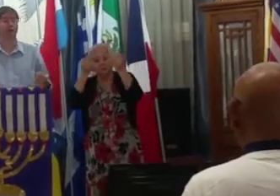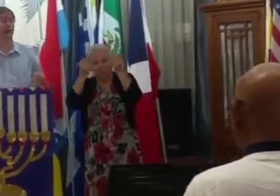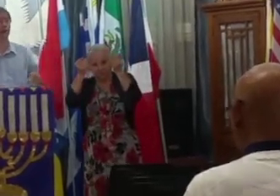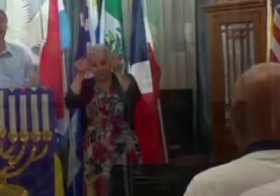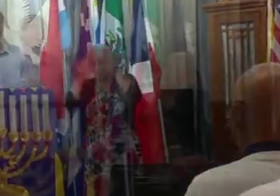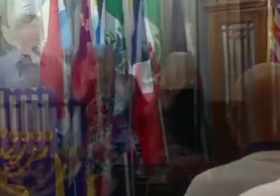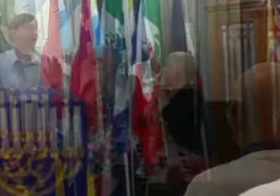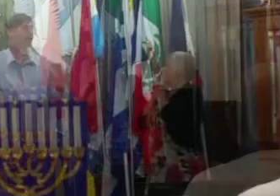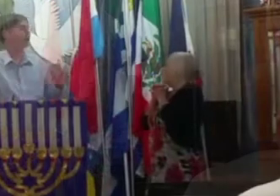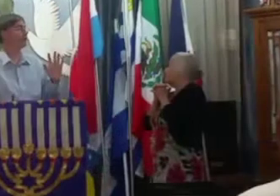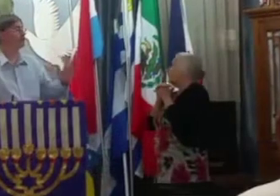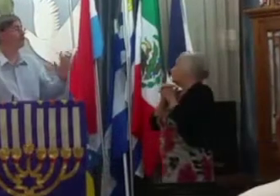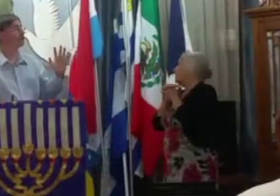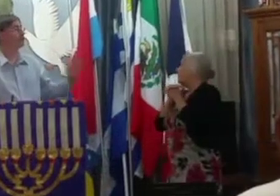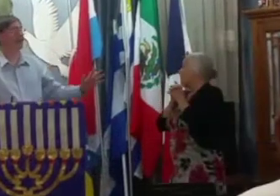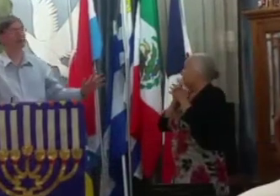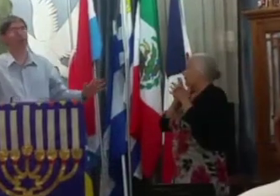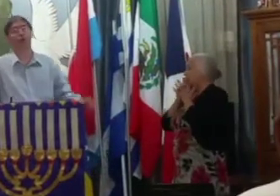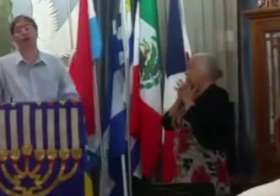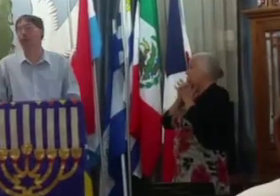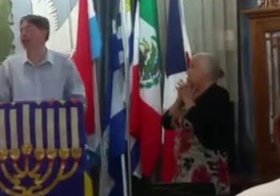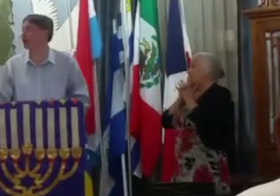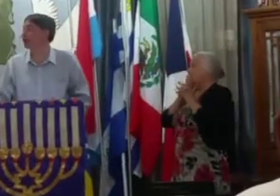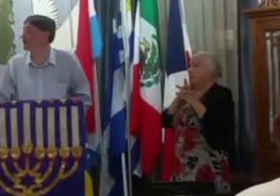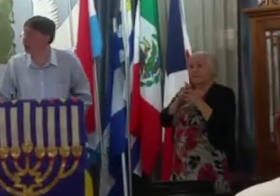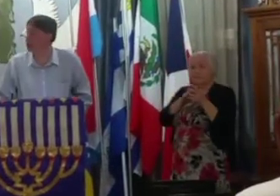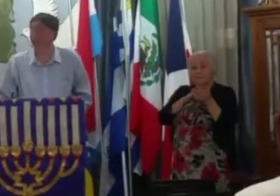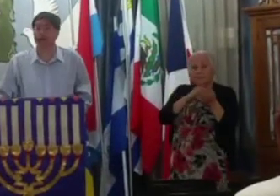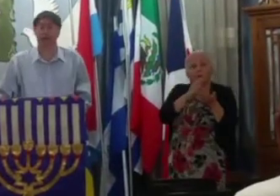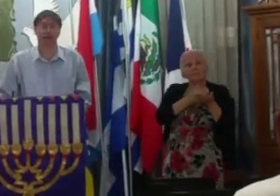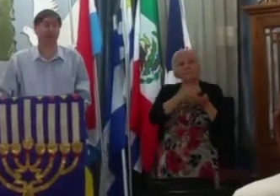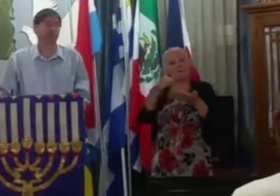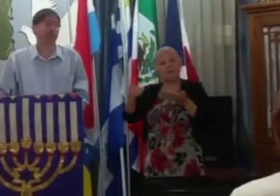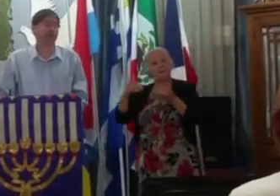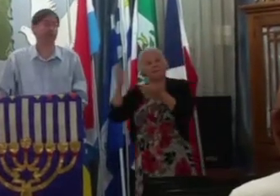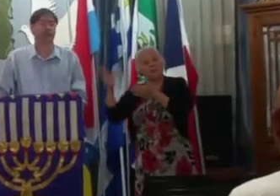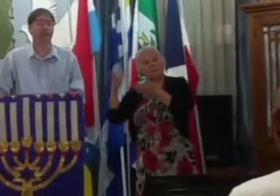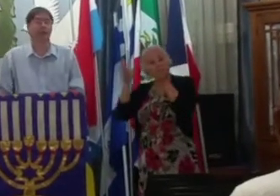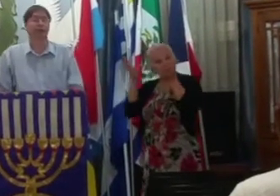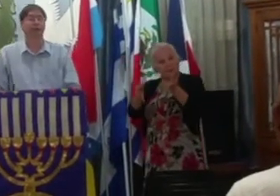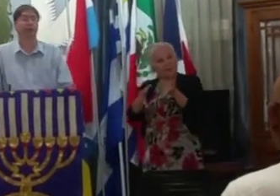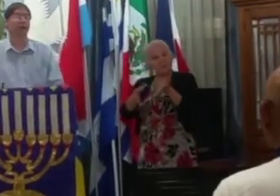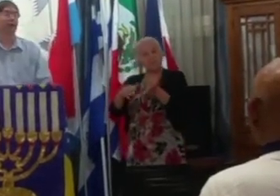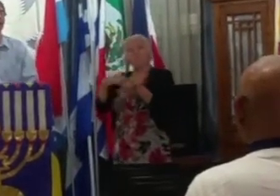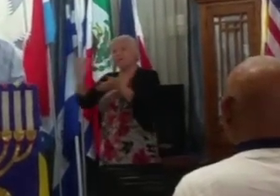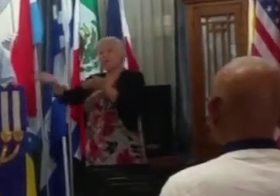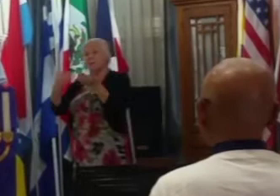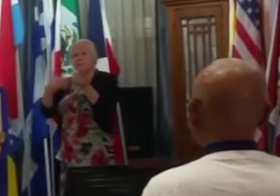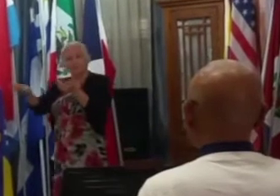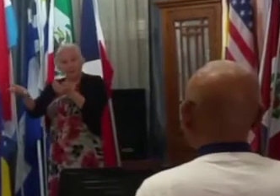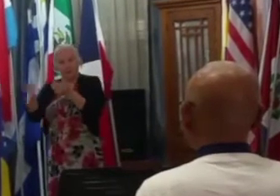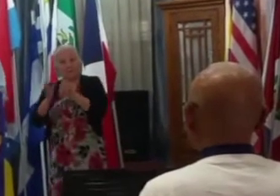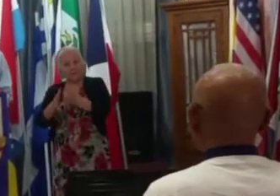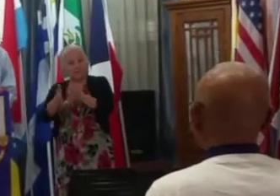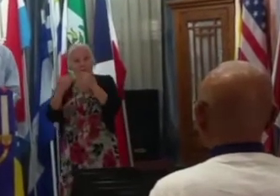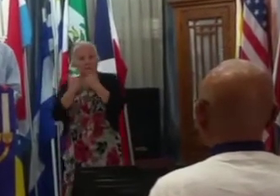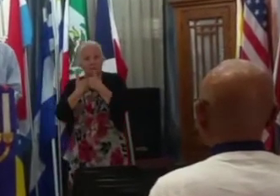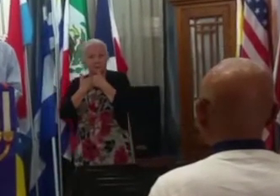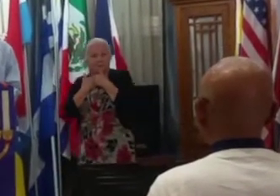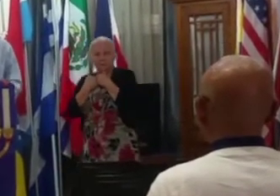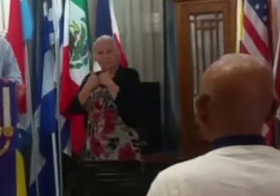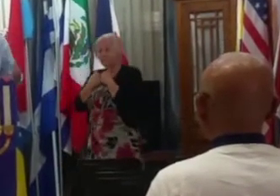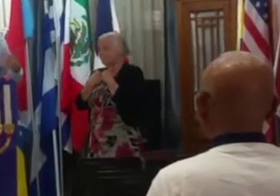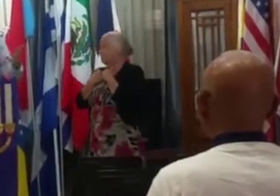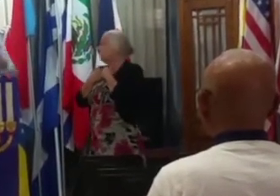nuestra atención. God has often used signs to confirm direction in my own life. Yo muchas veces he usado señales para confirmar su dirección